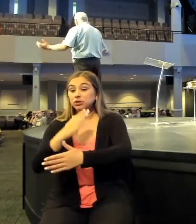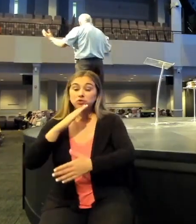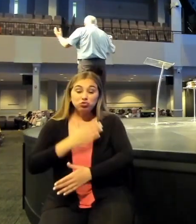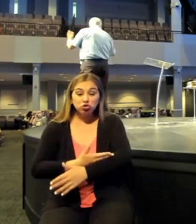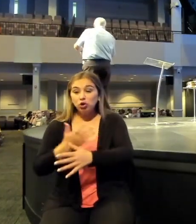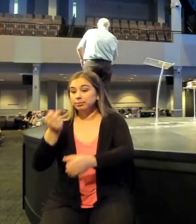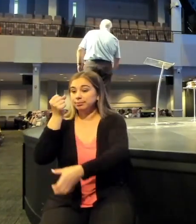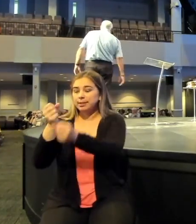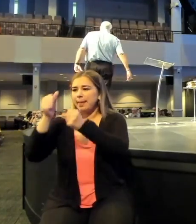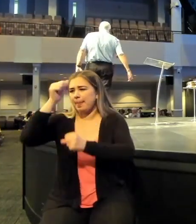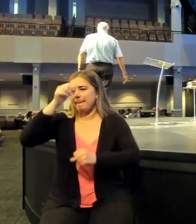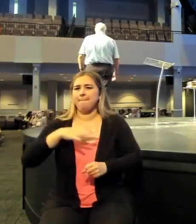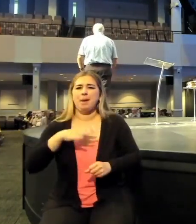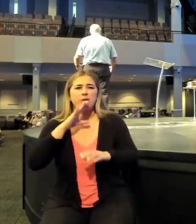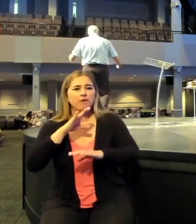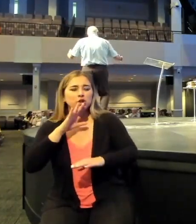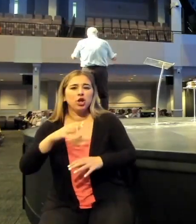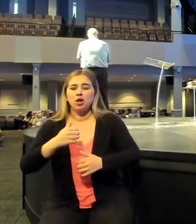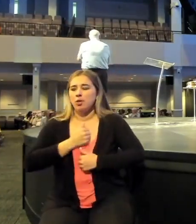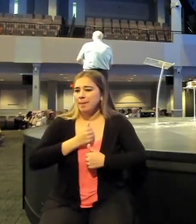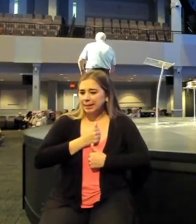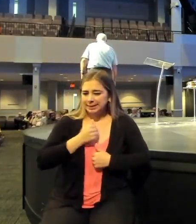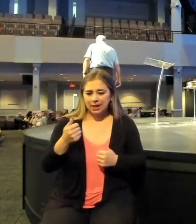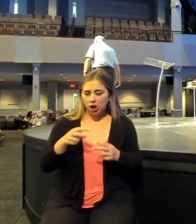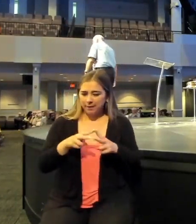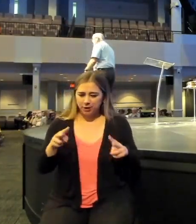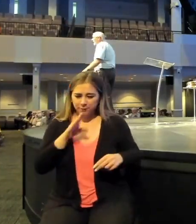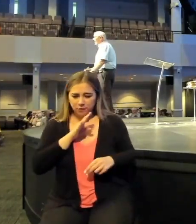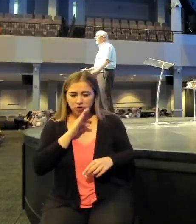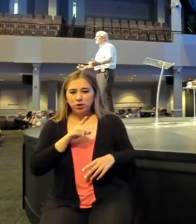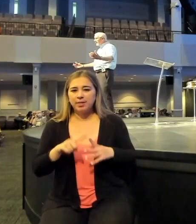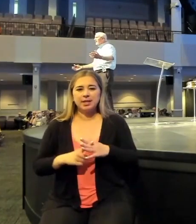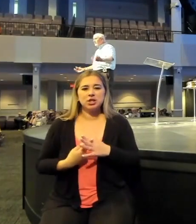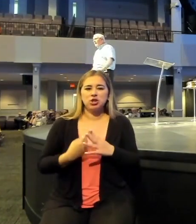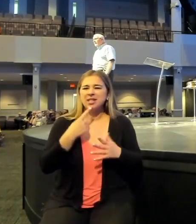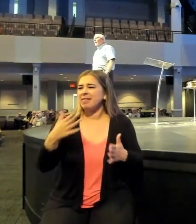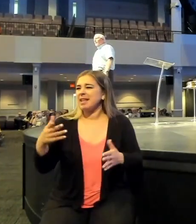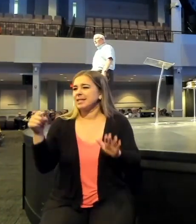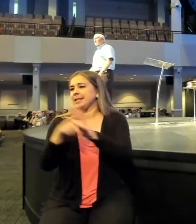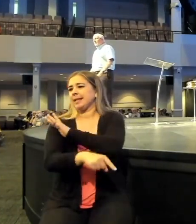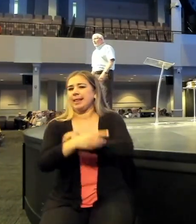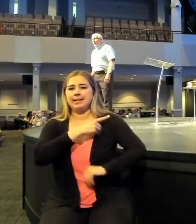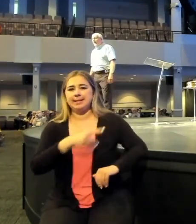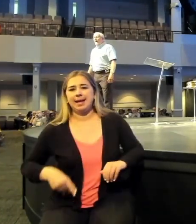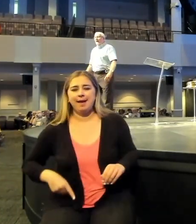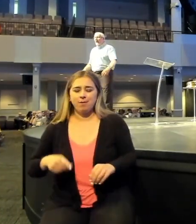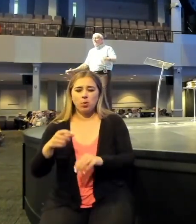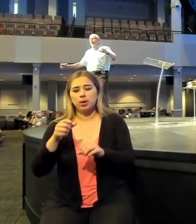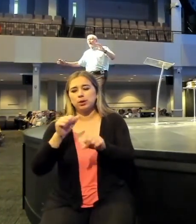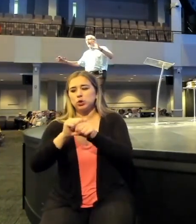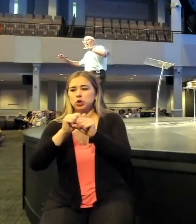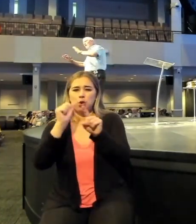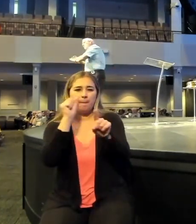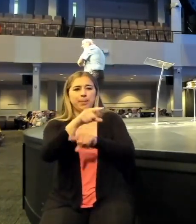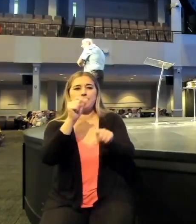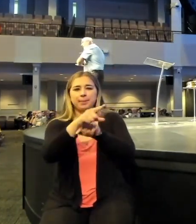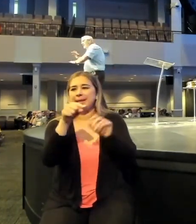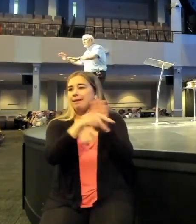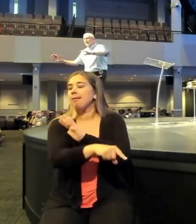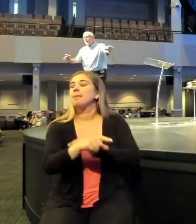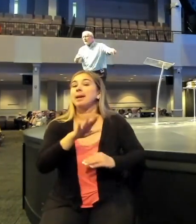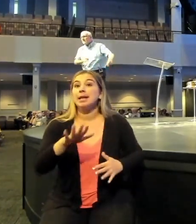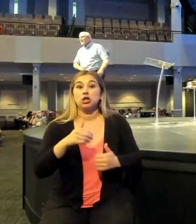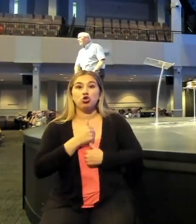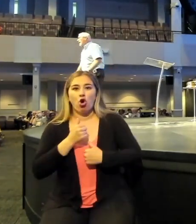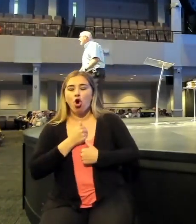And the men were so frustrated, his army, they were so frustrated with him, they started talking about, let's kill David. We're going to stone him. And everybody, all of his